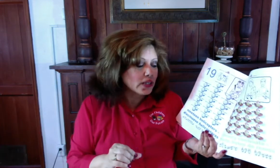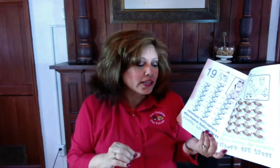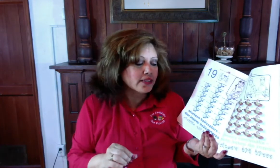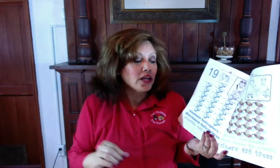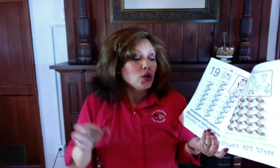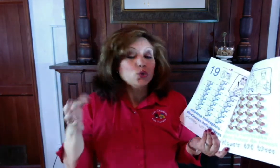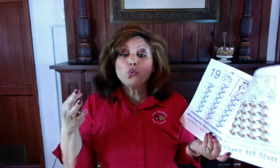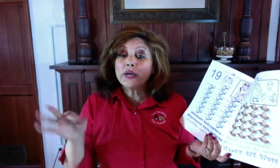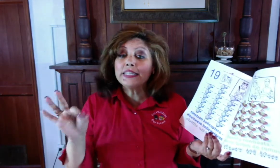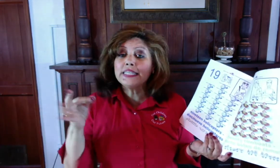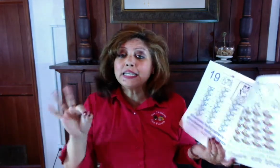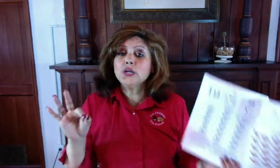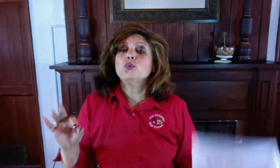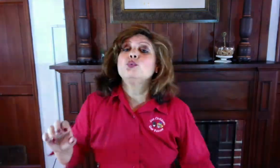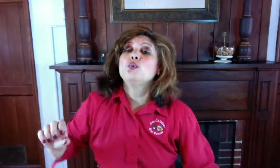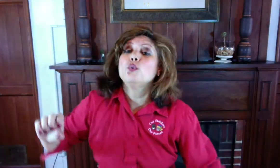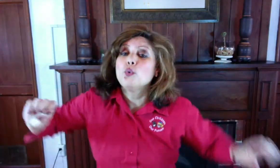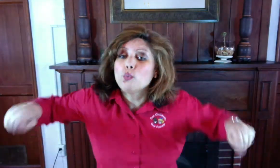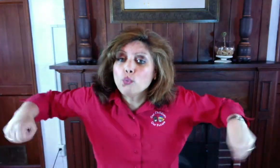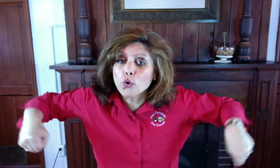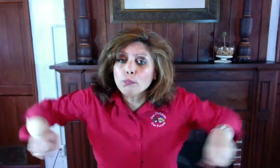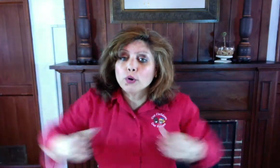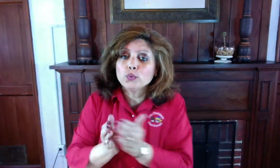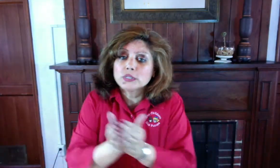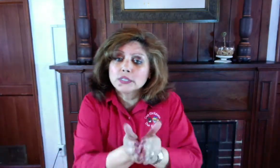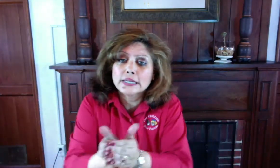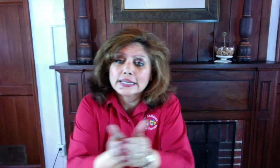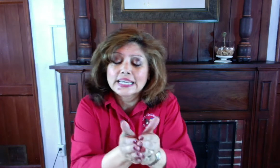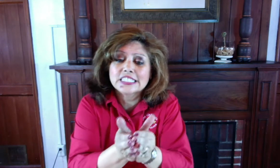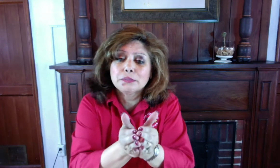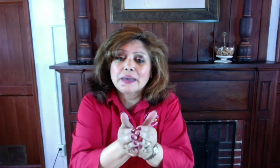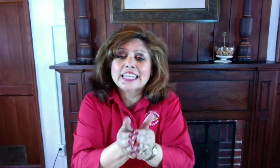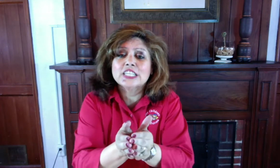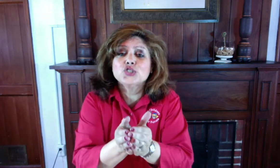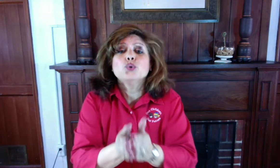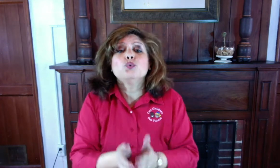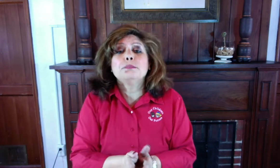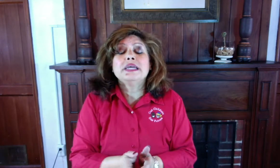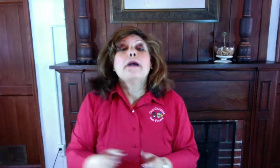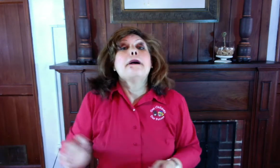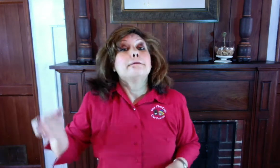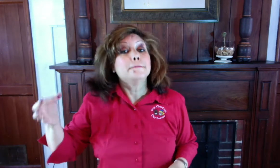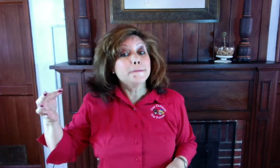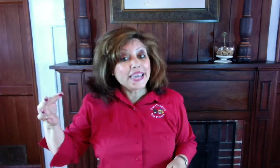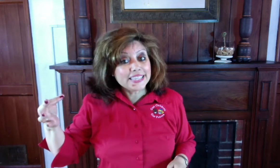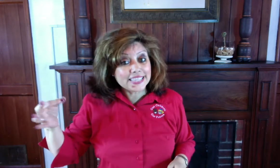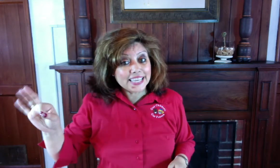again. 20 rowboats. In Spanish would be 20.